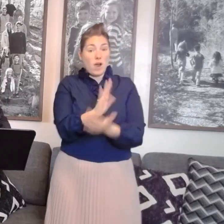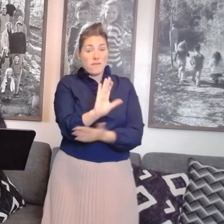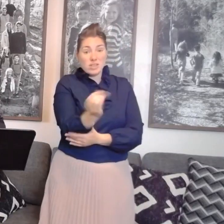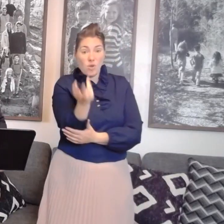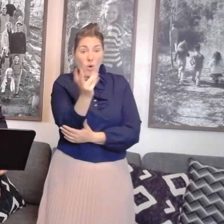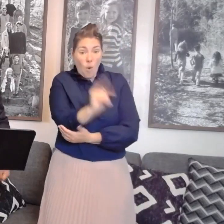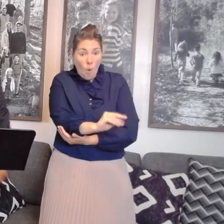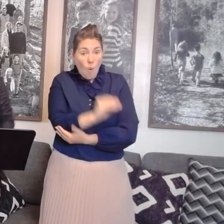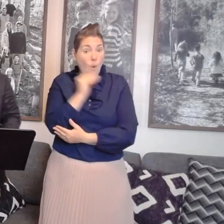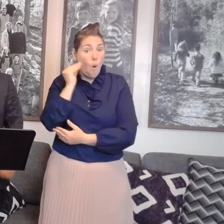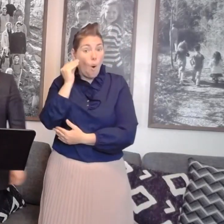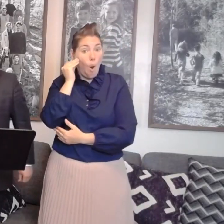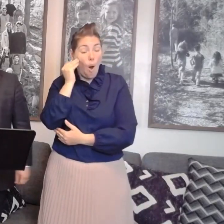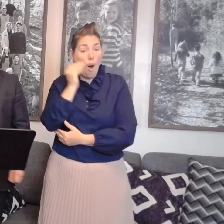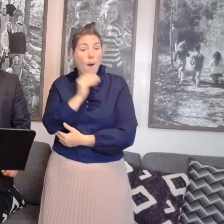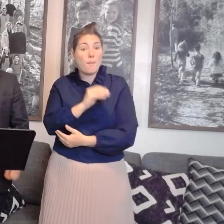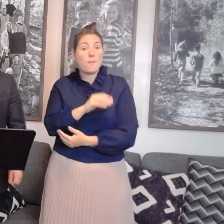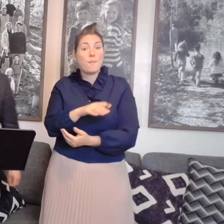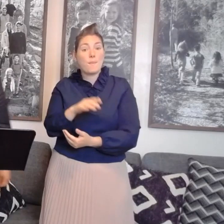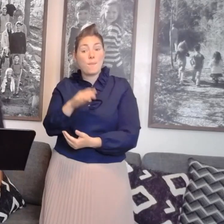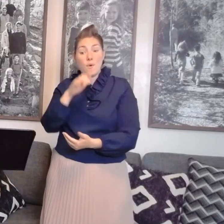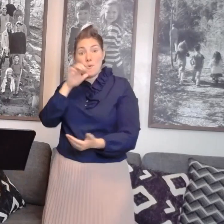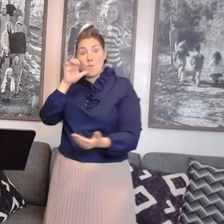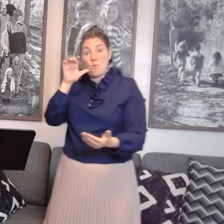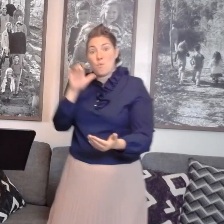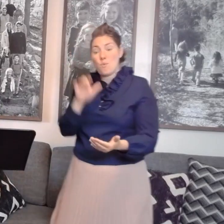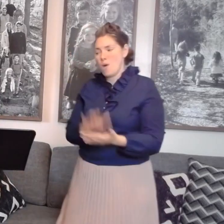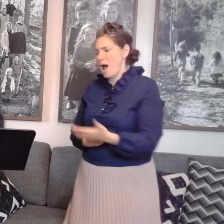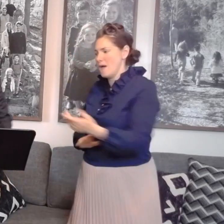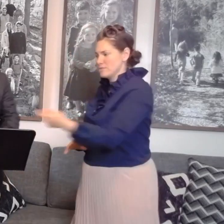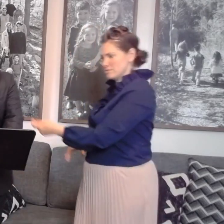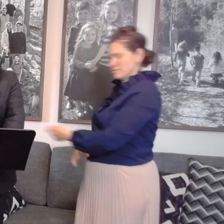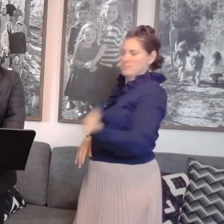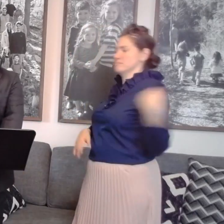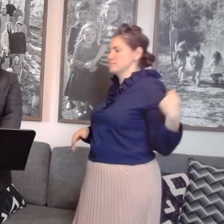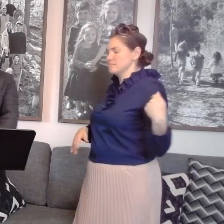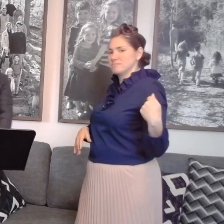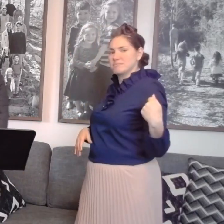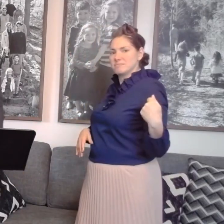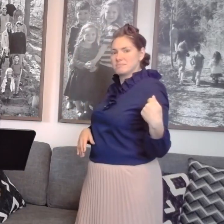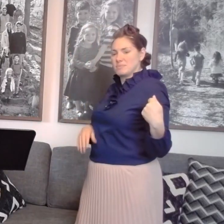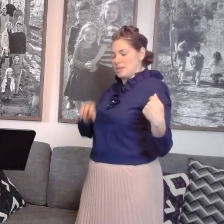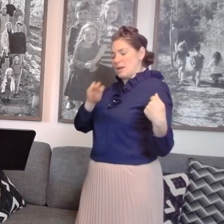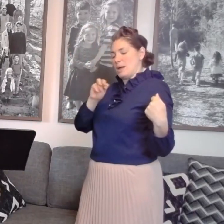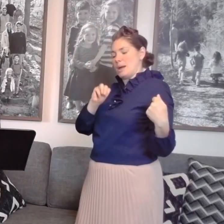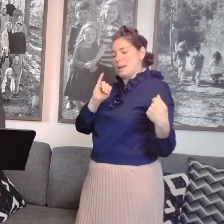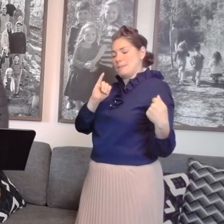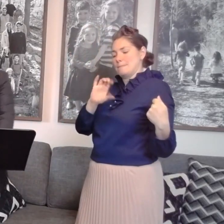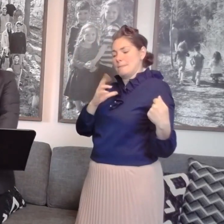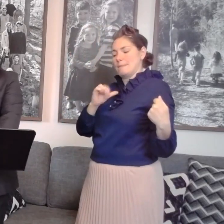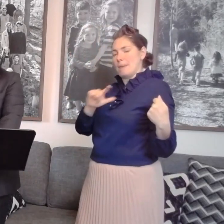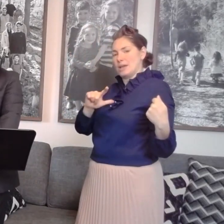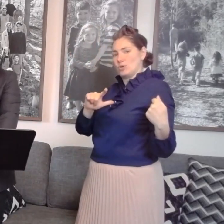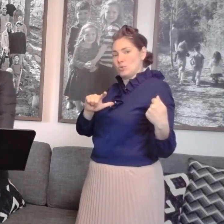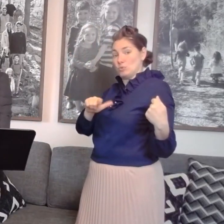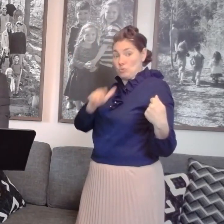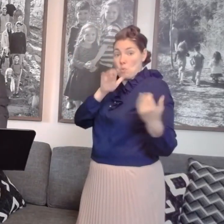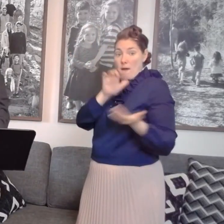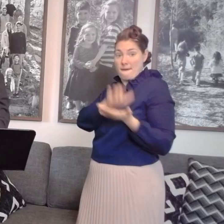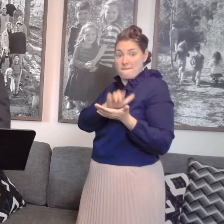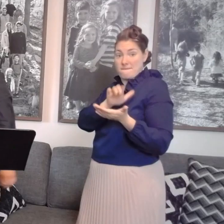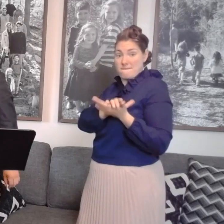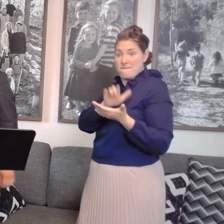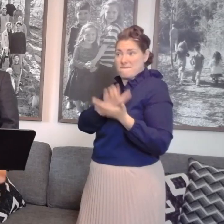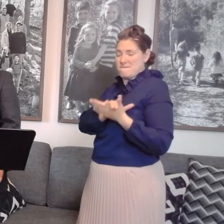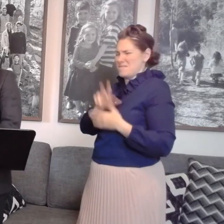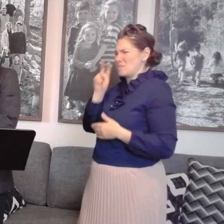was pulled open. And standing there in the doorway was Michal, his wife. And she